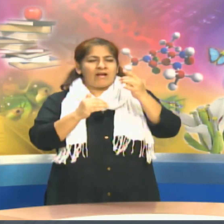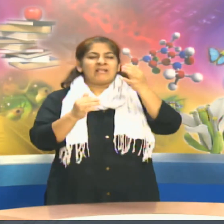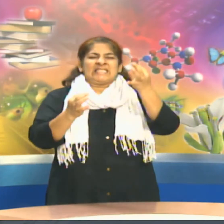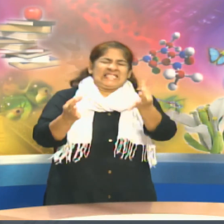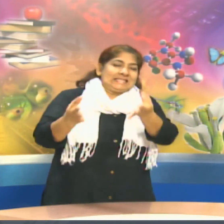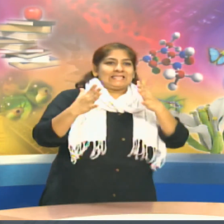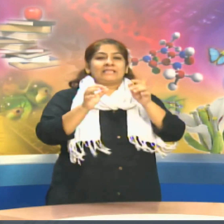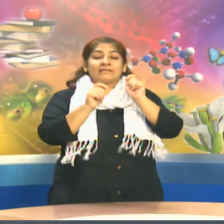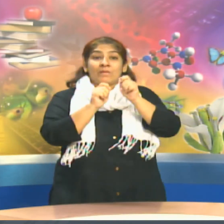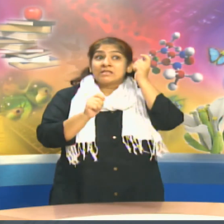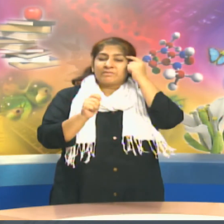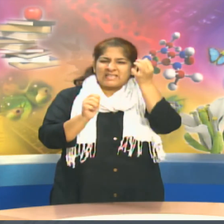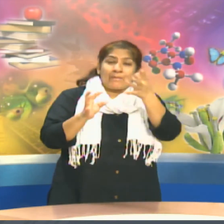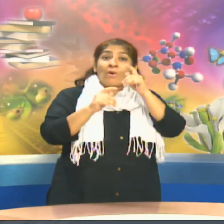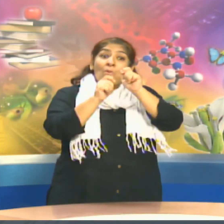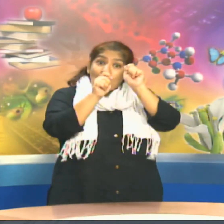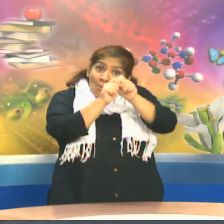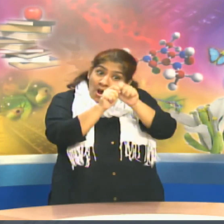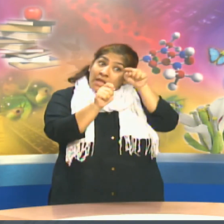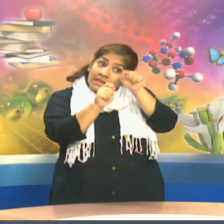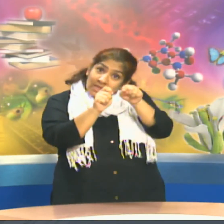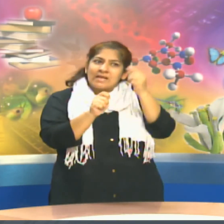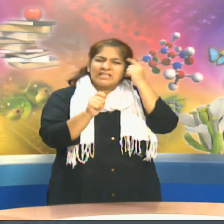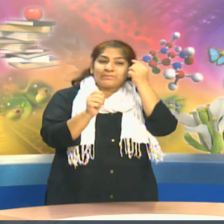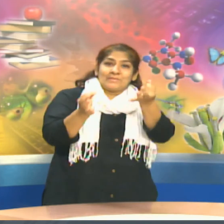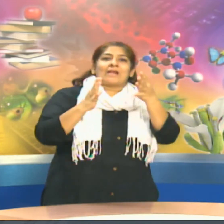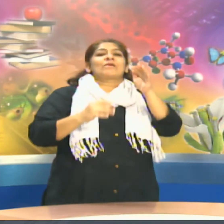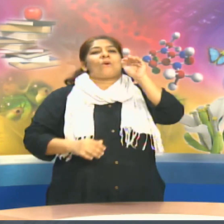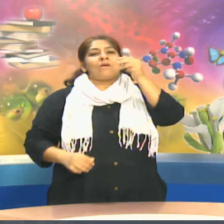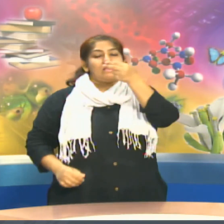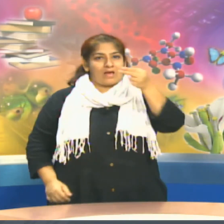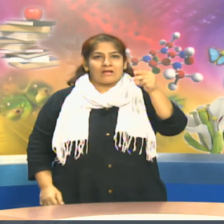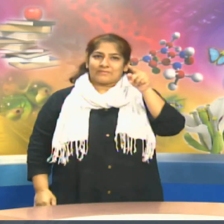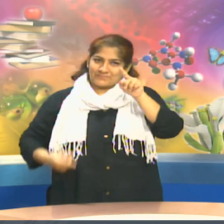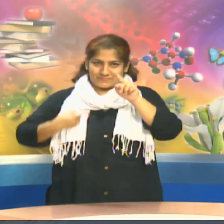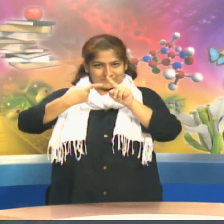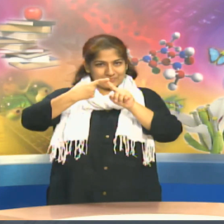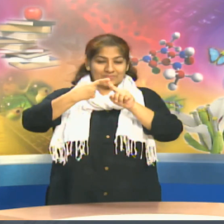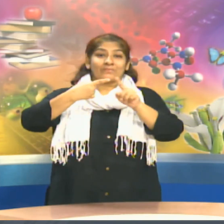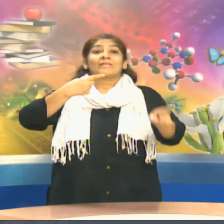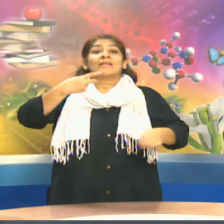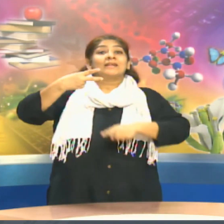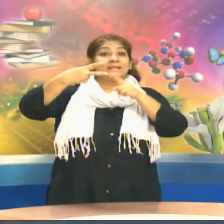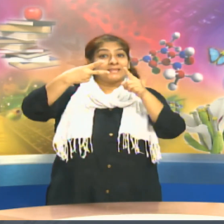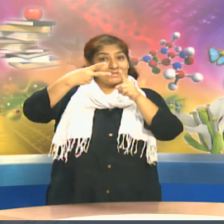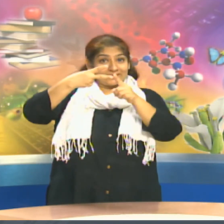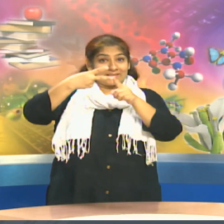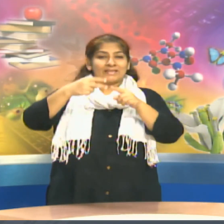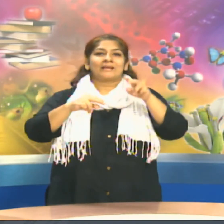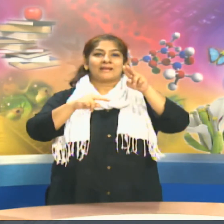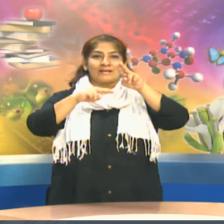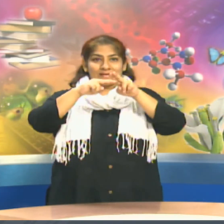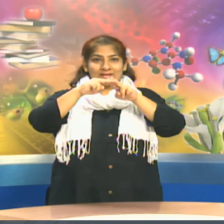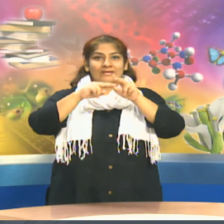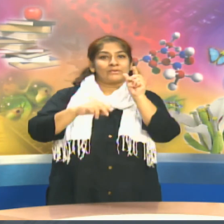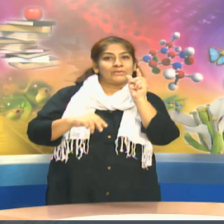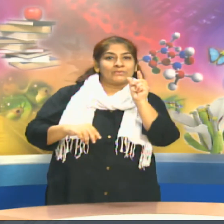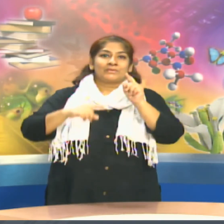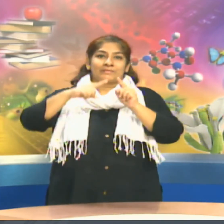the work in a better way, that person is known as intellectual. The second word